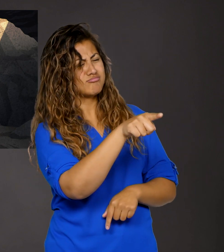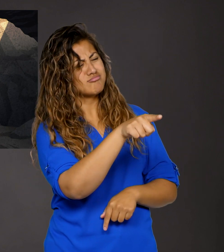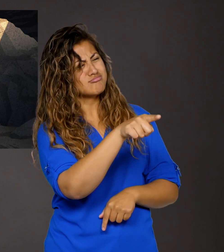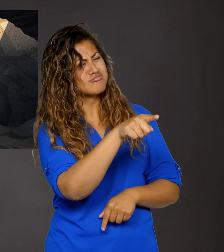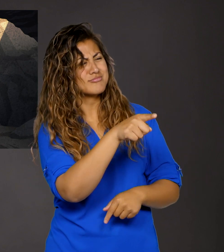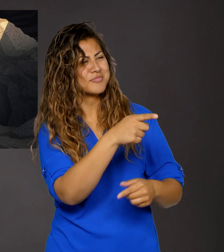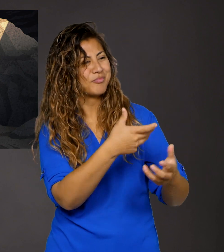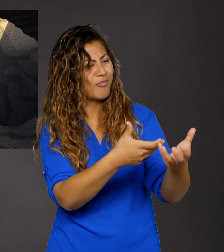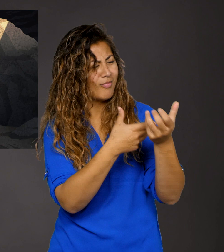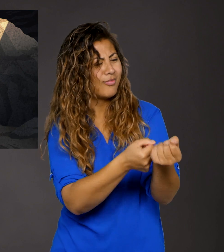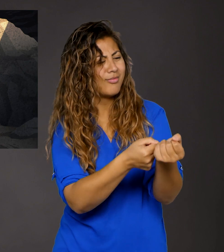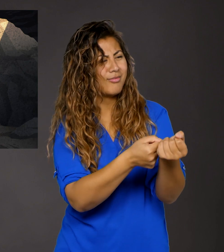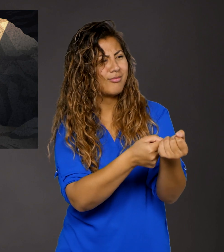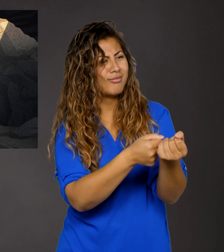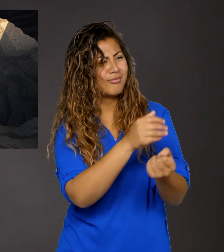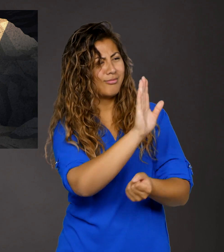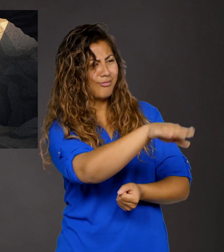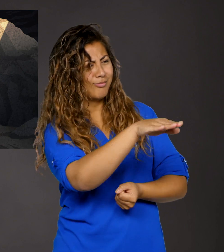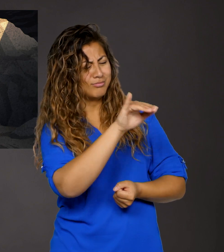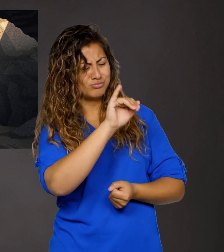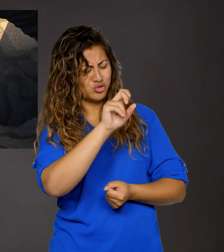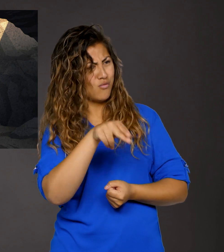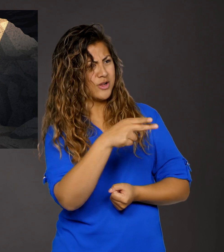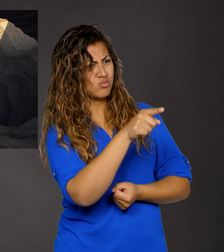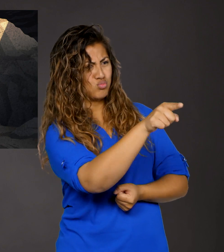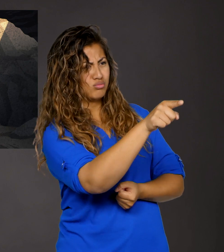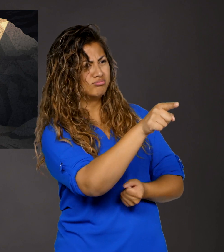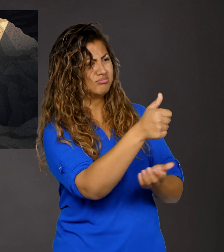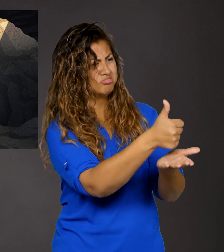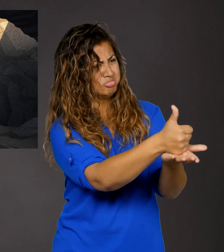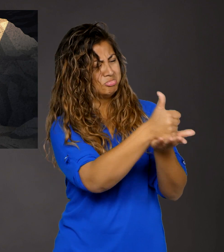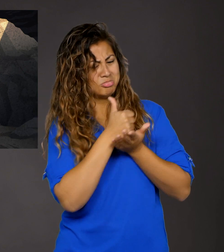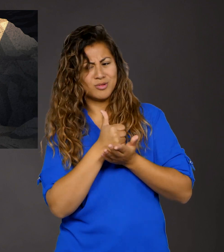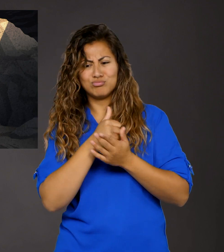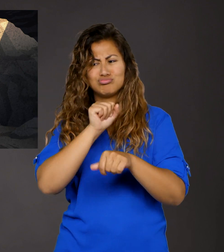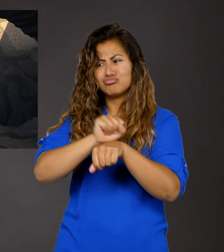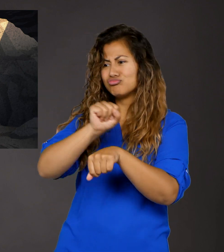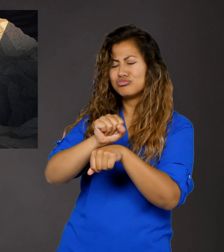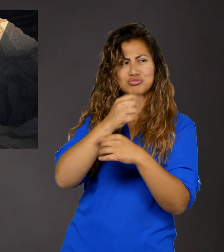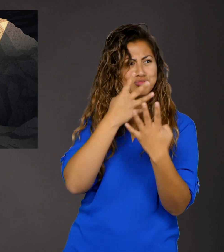The guard began to trust him, so he put Joseph in charge of the other prisoners.